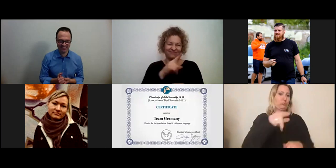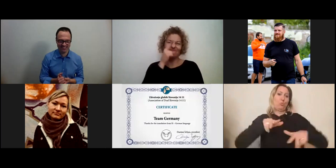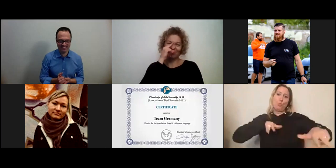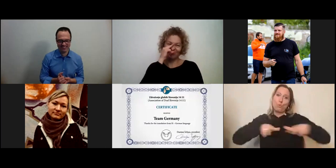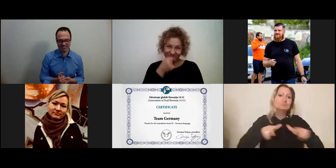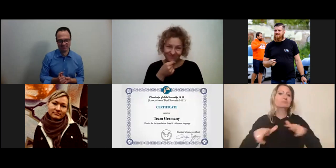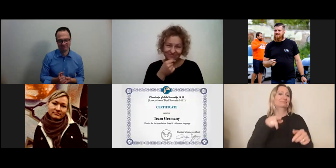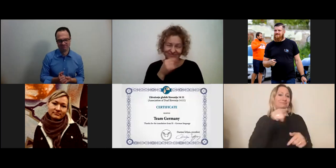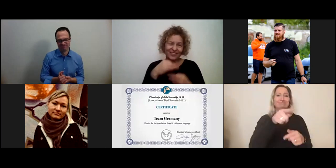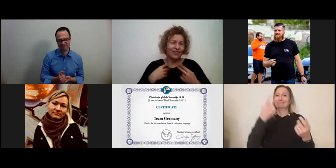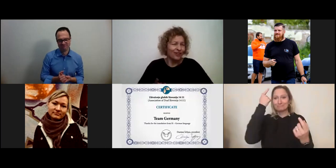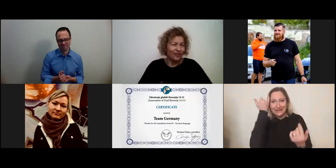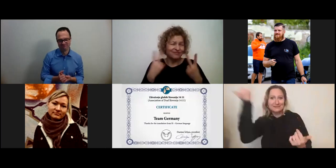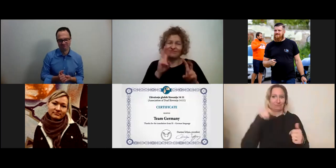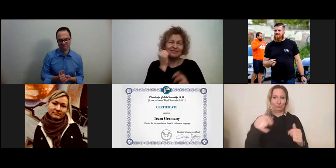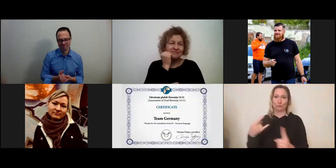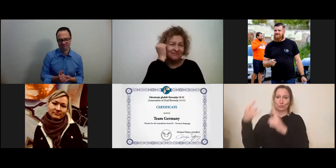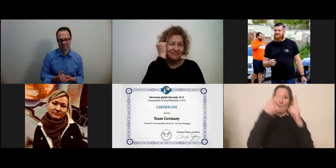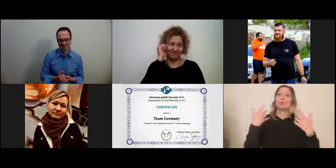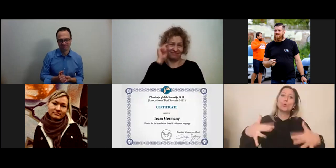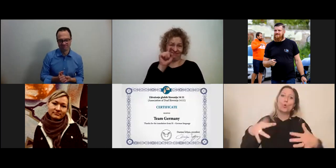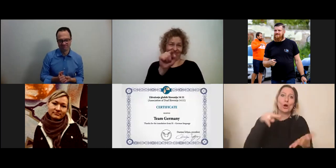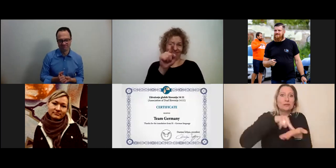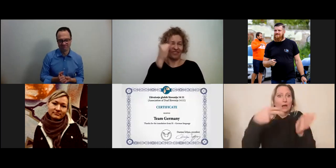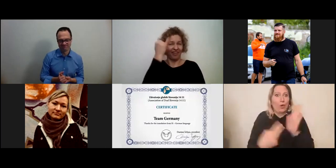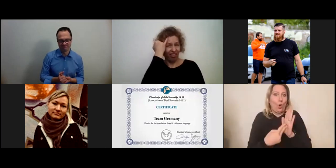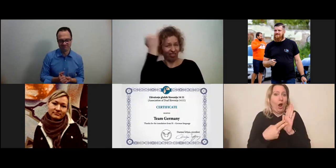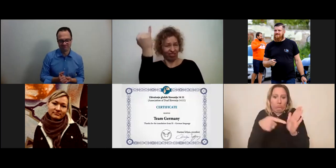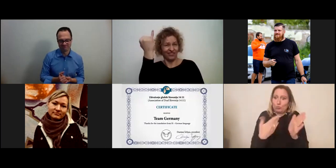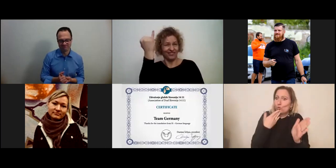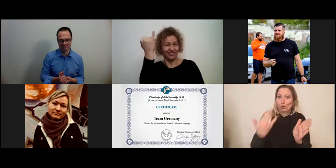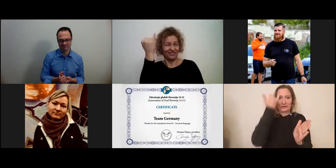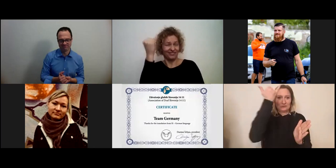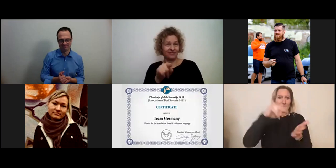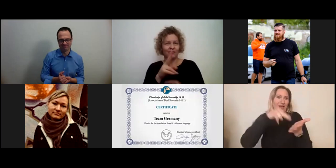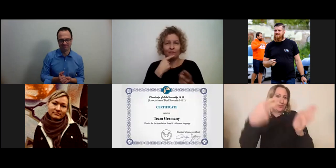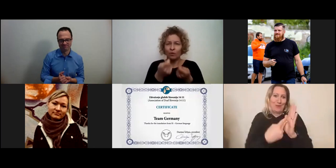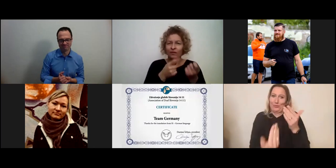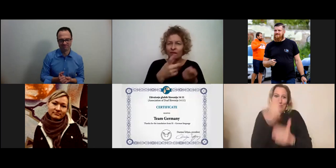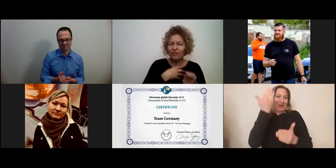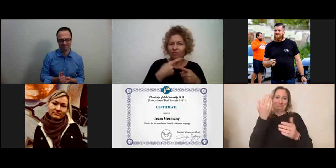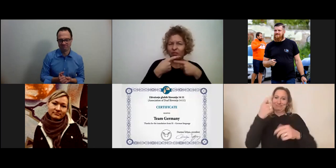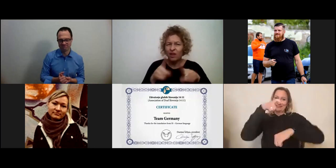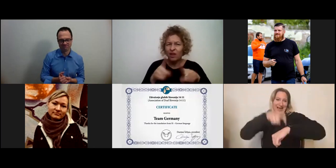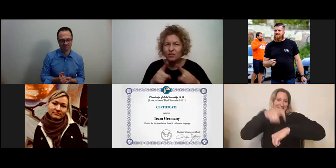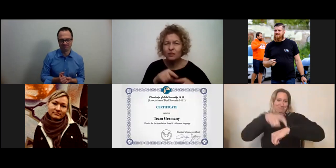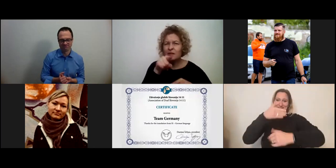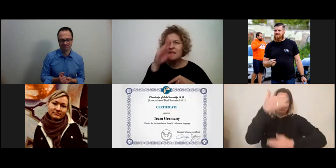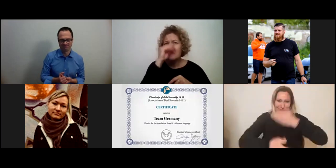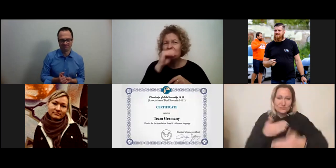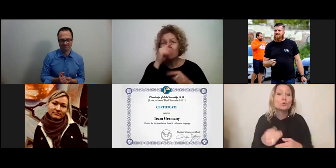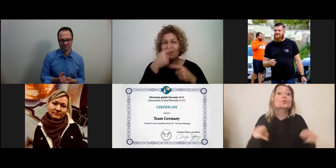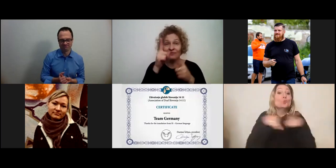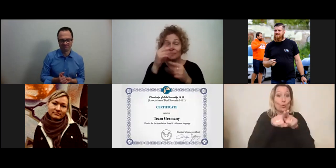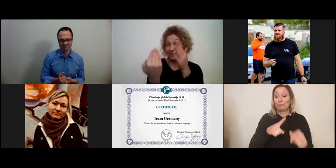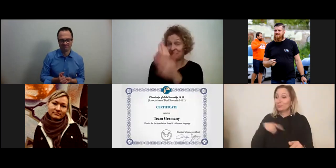bit sad that this is our last episode for this season, but thank you, Dami, so much for creating this